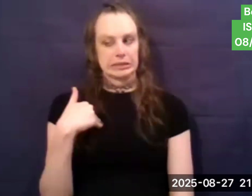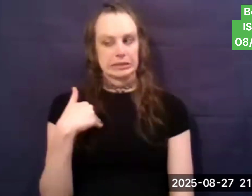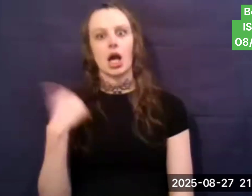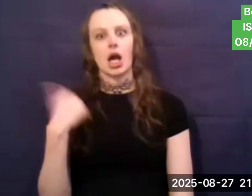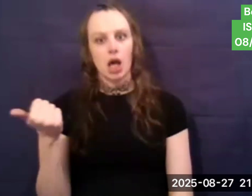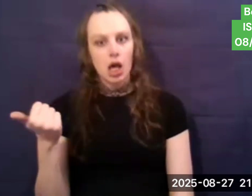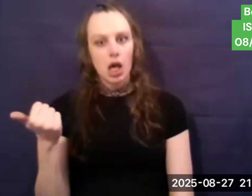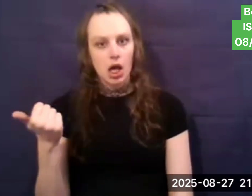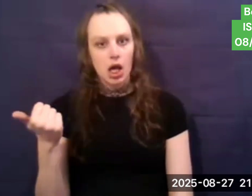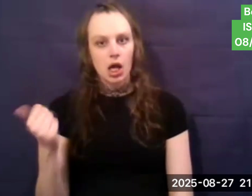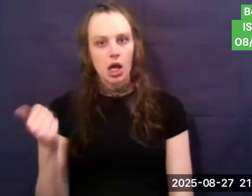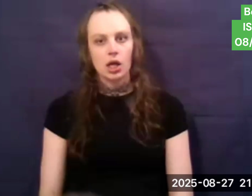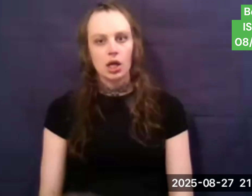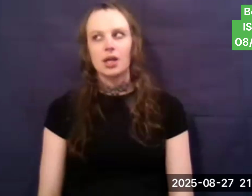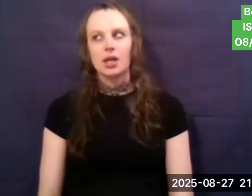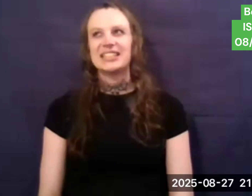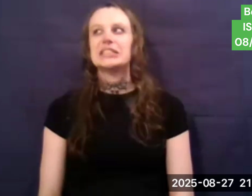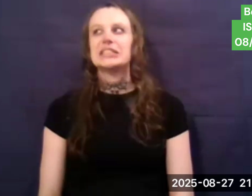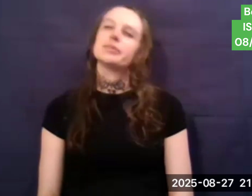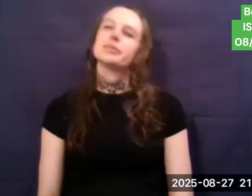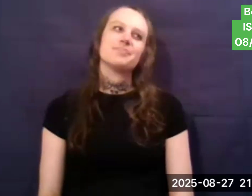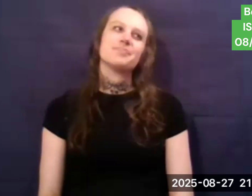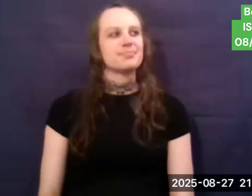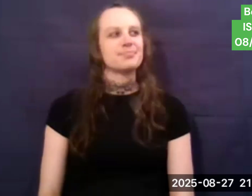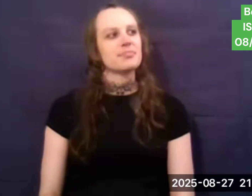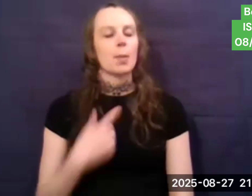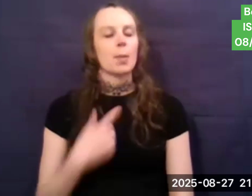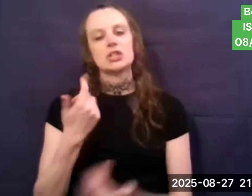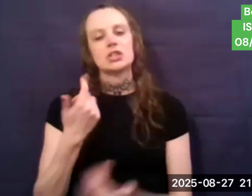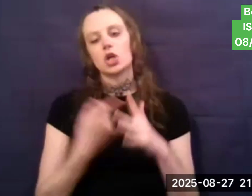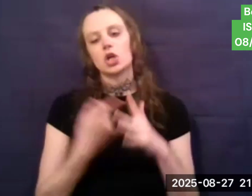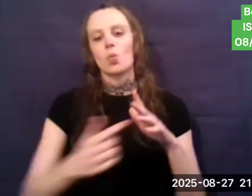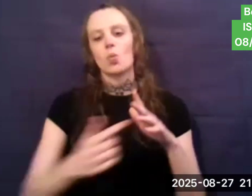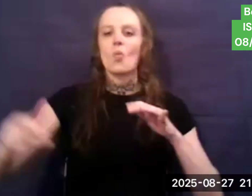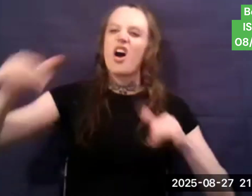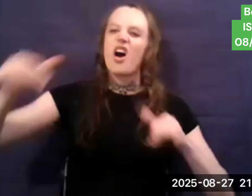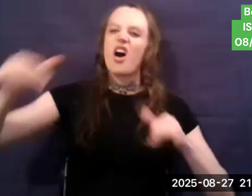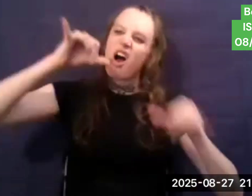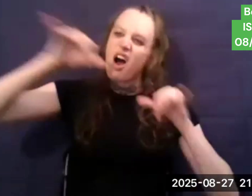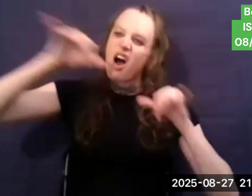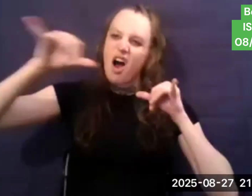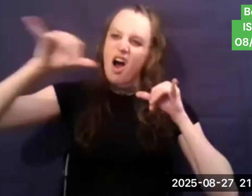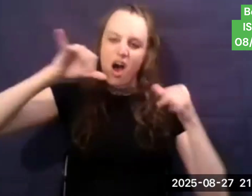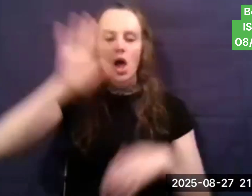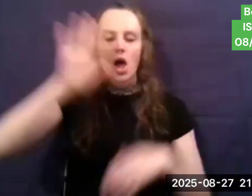probably started heavily drinking around the age of 11. Um,